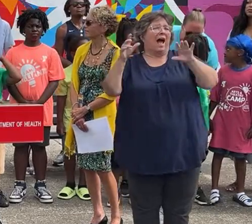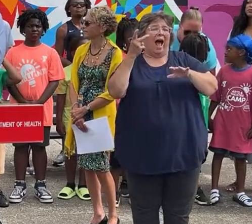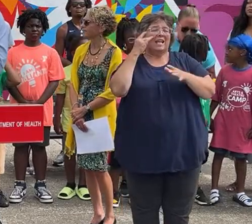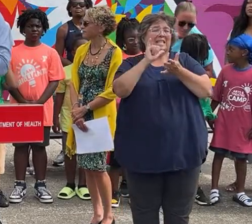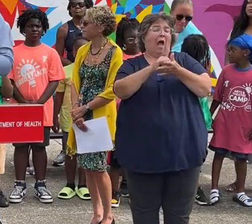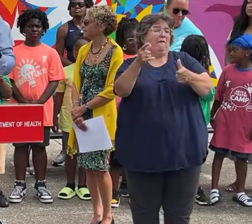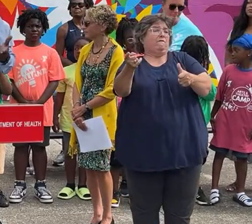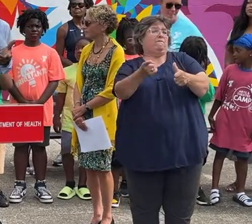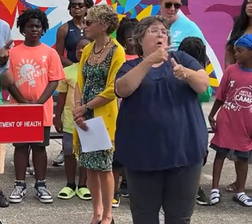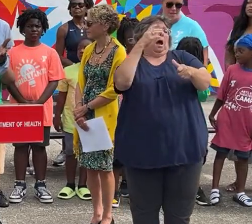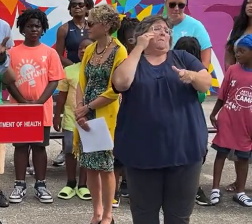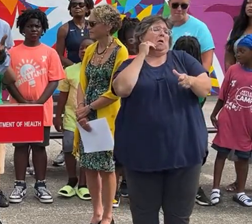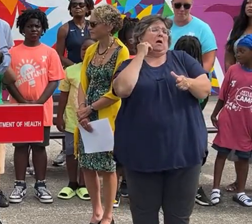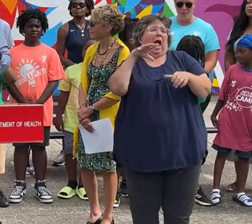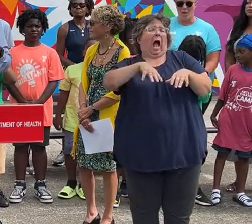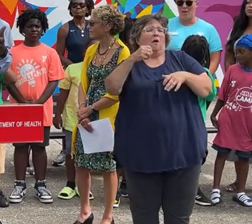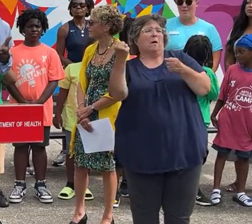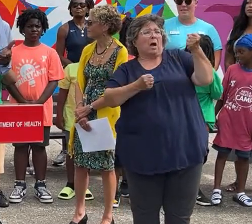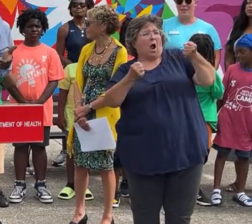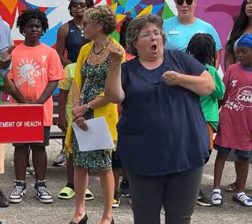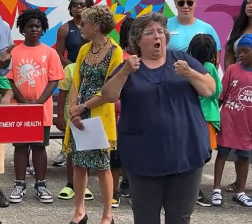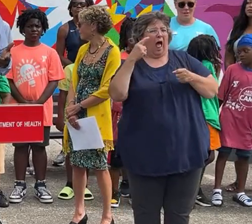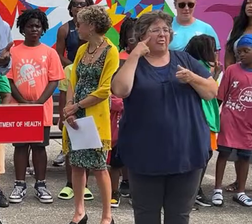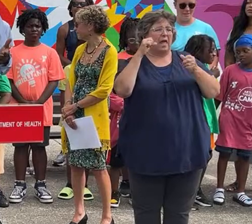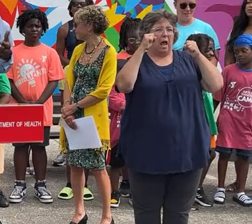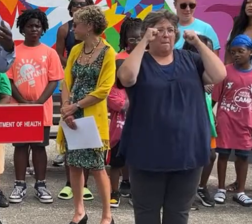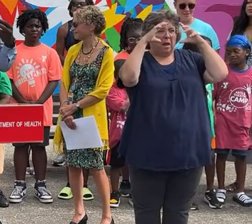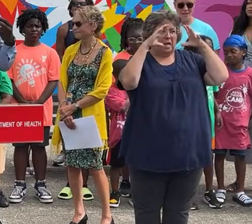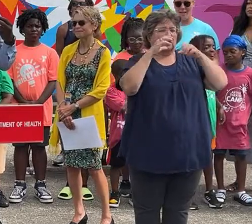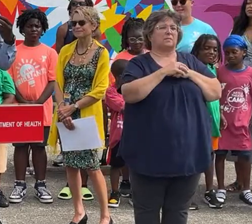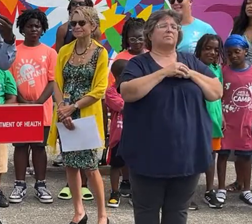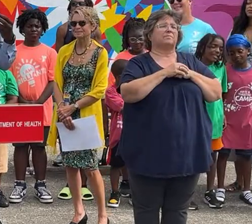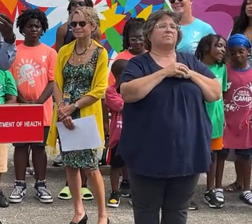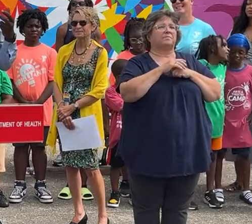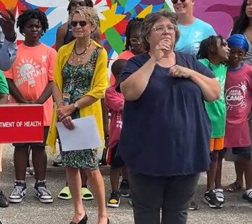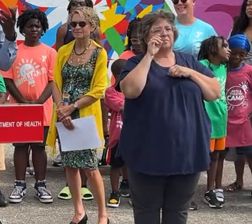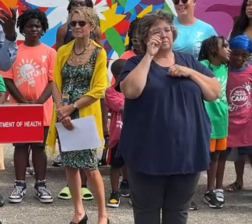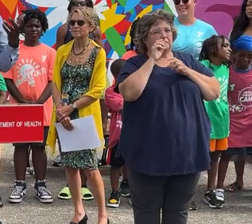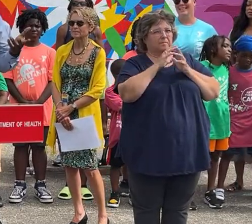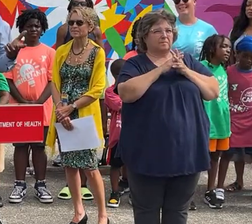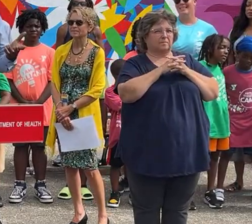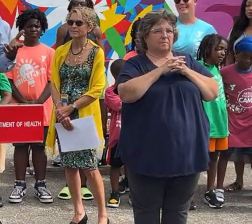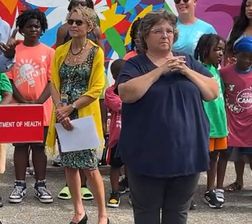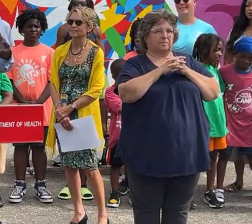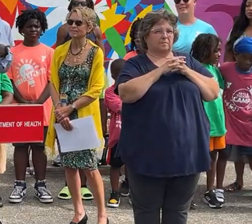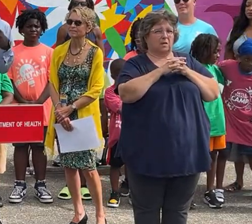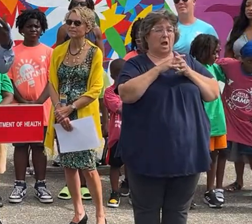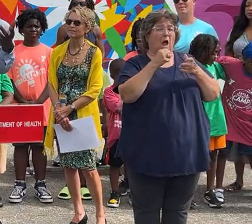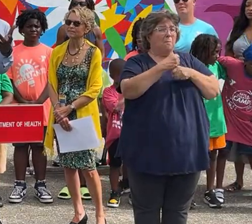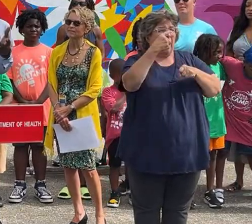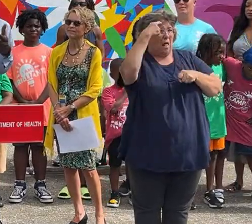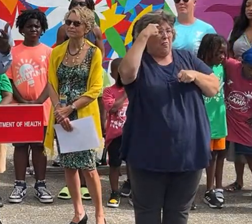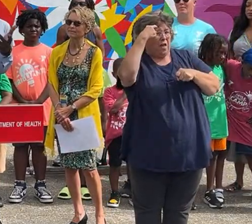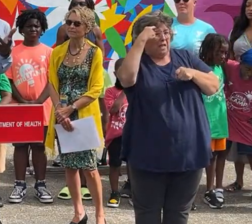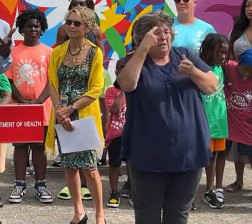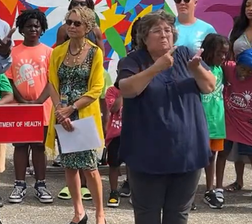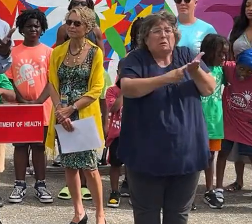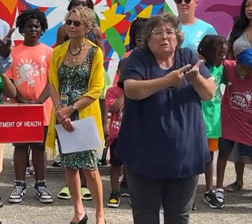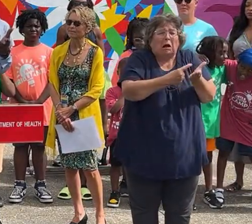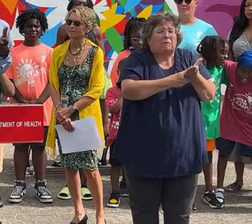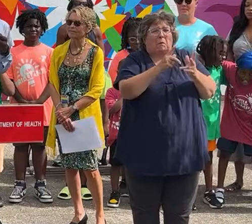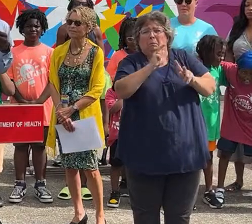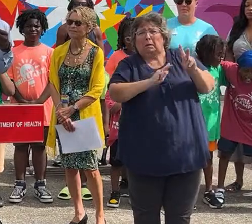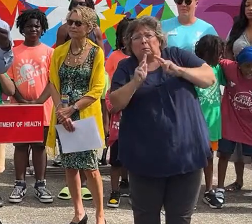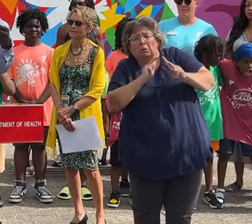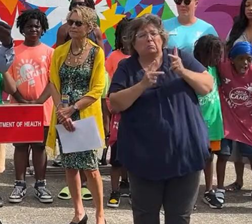that firsthand by just getting out my car. So I think that is an amazing thing. It's provoking thought, inspiring dialogue among